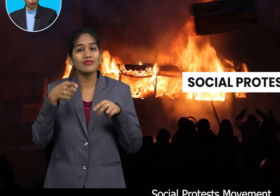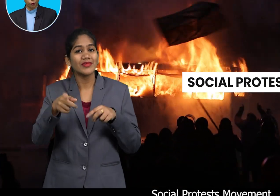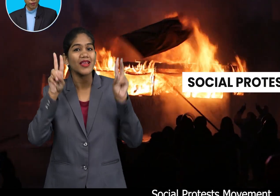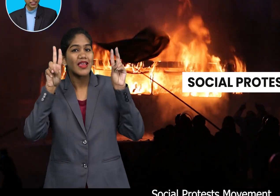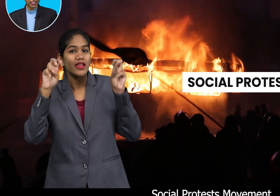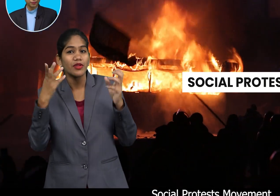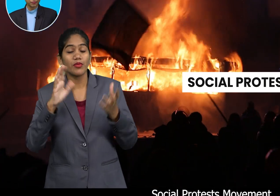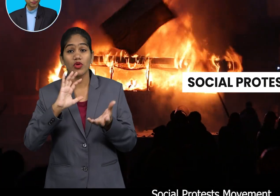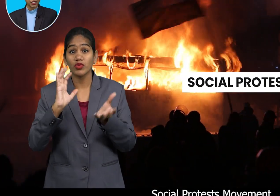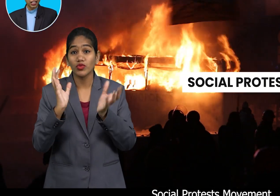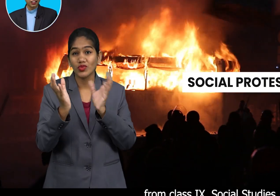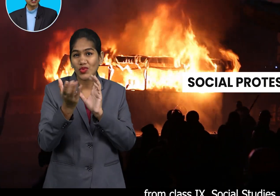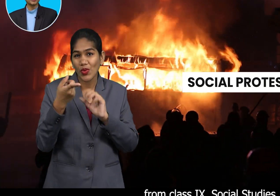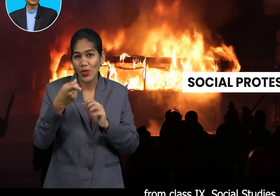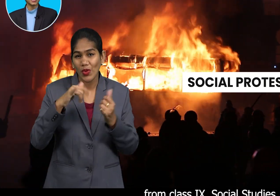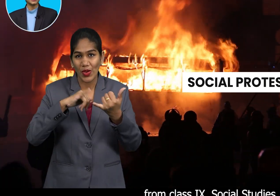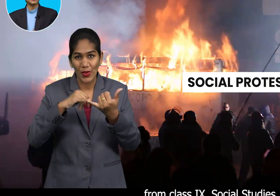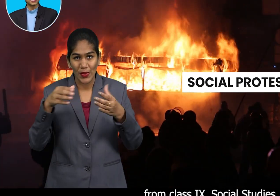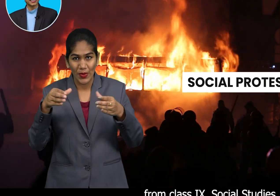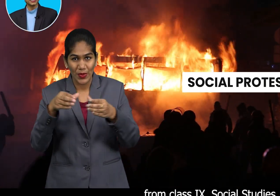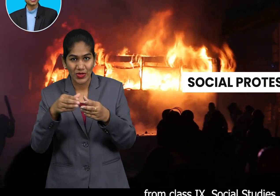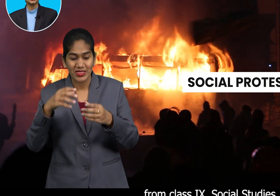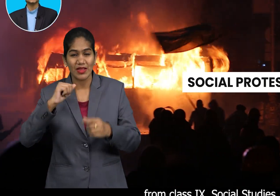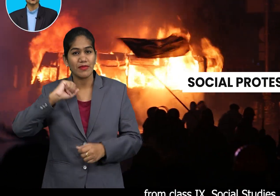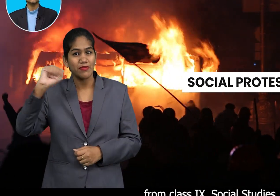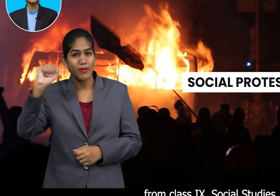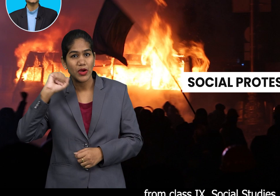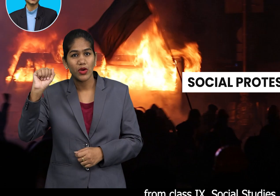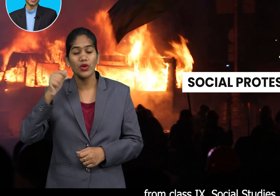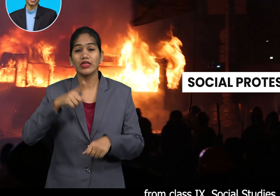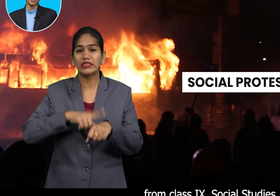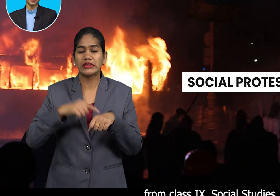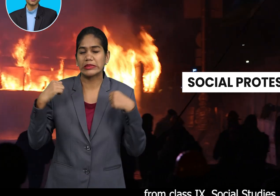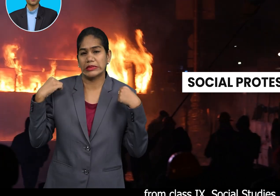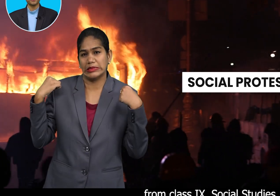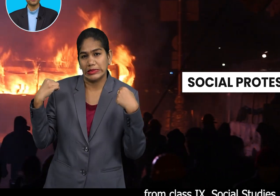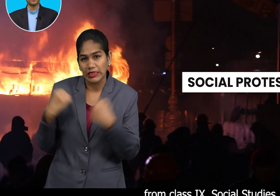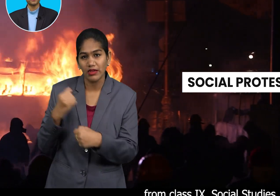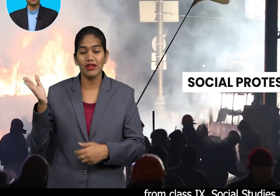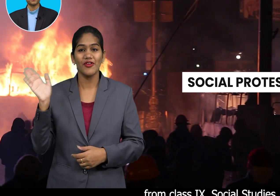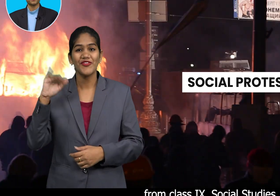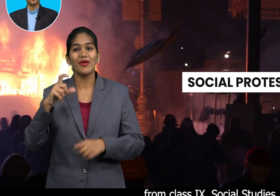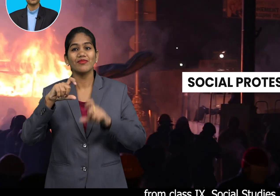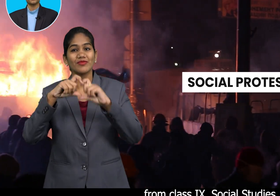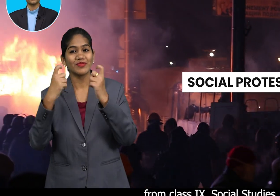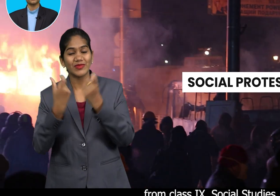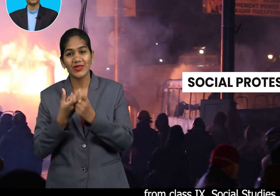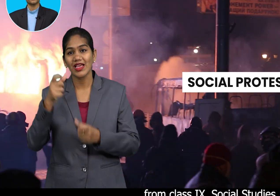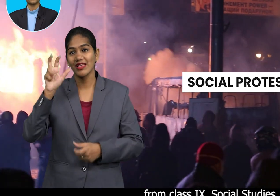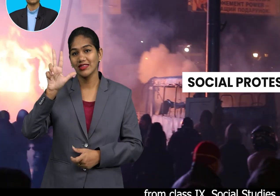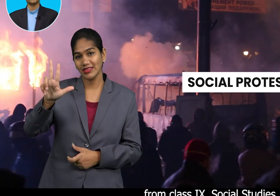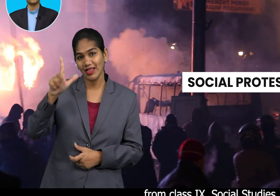Protest Movement from class 9th Social Studies.